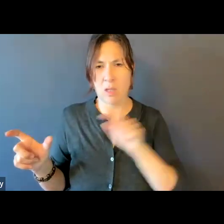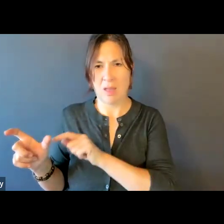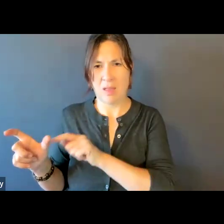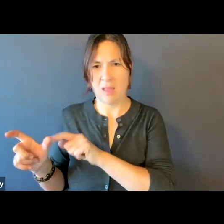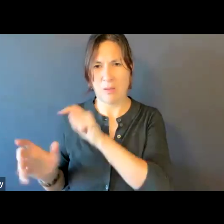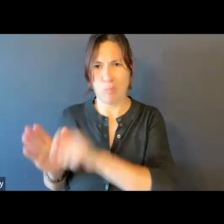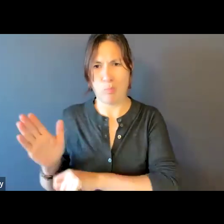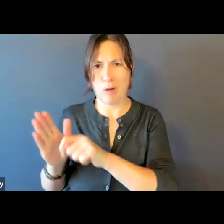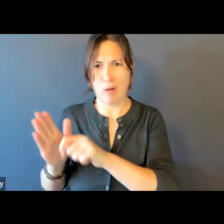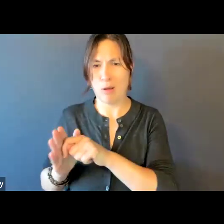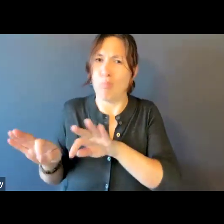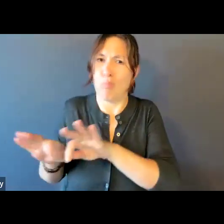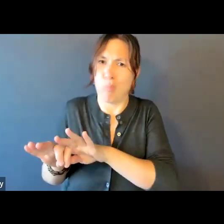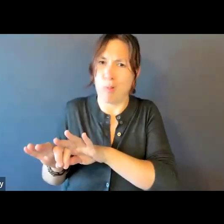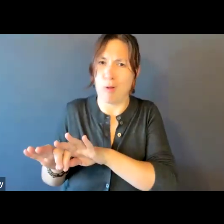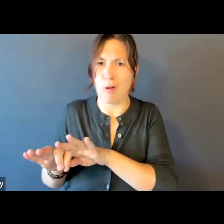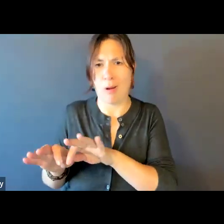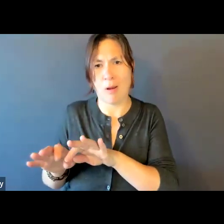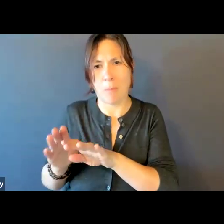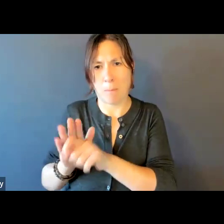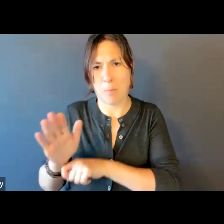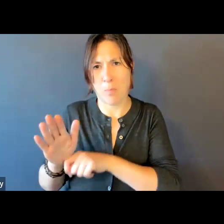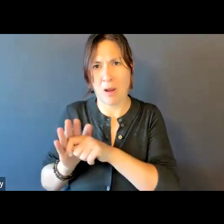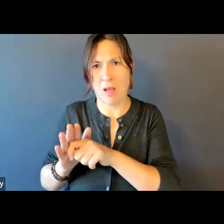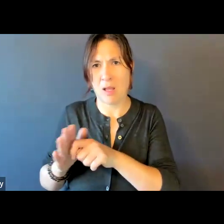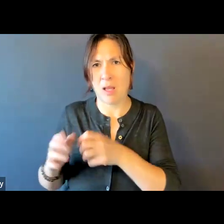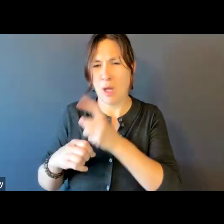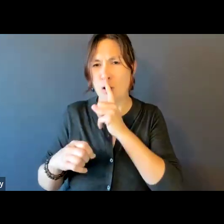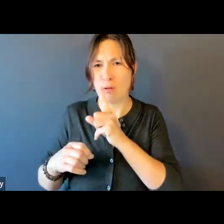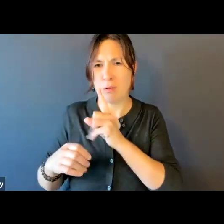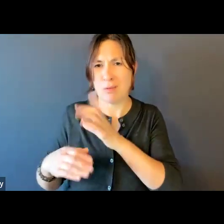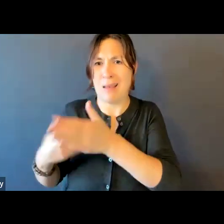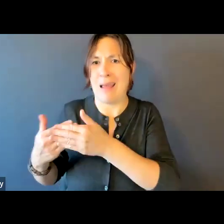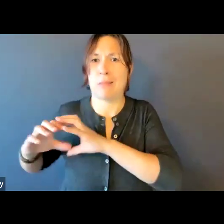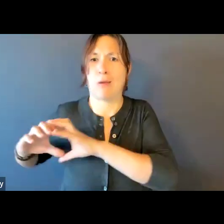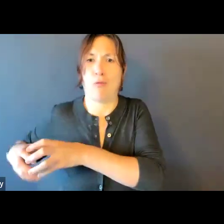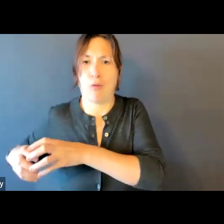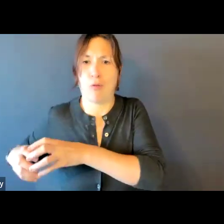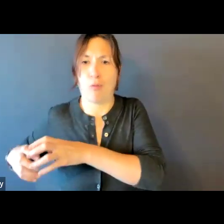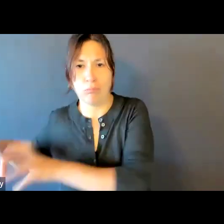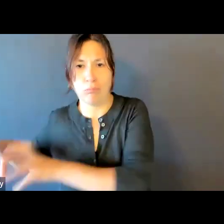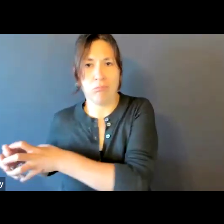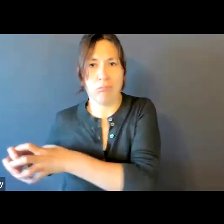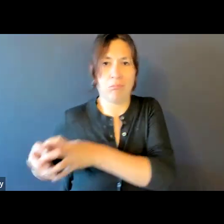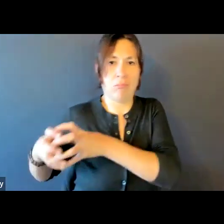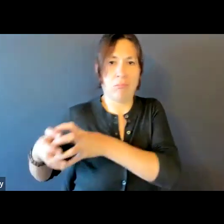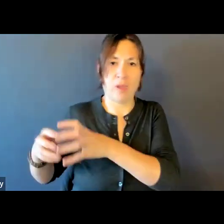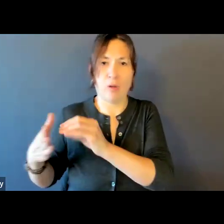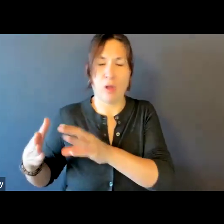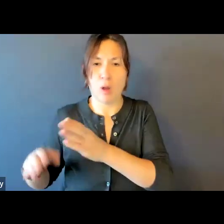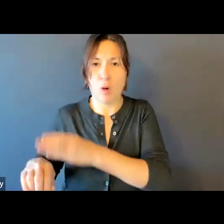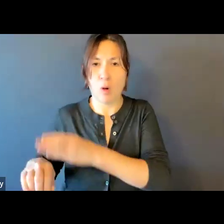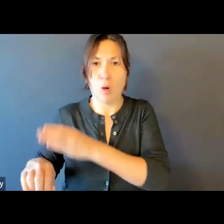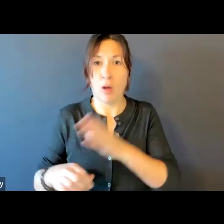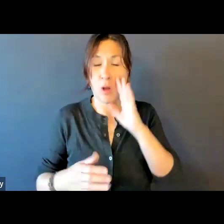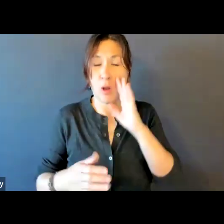to ensure that next cohort will improve their test scores. Because I know moving on from middle school to high school is